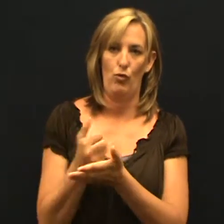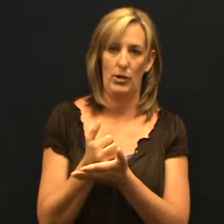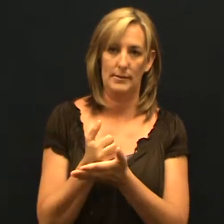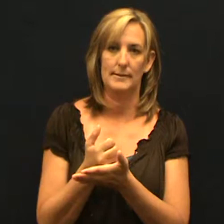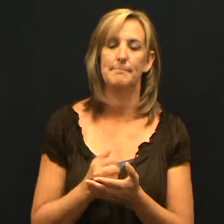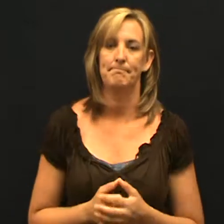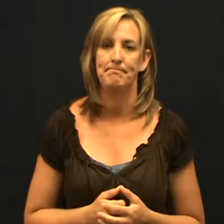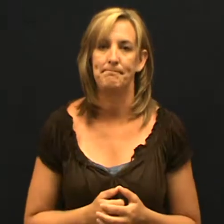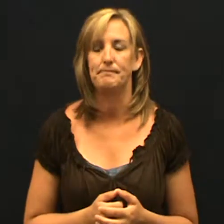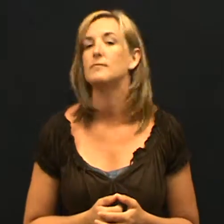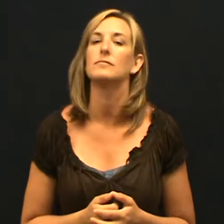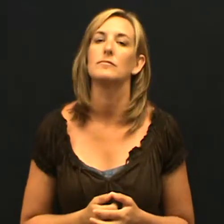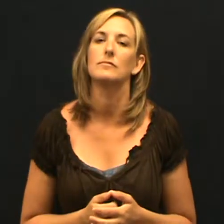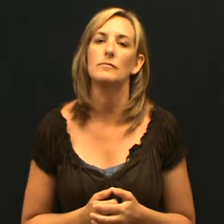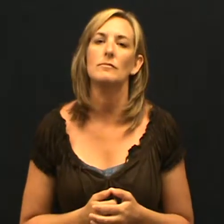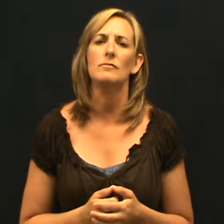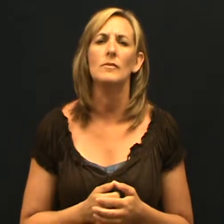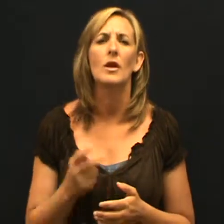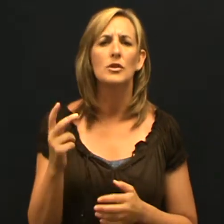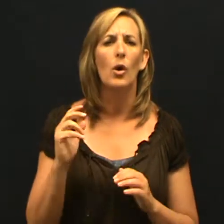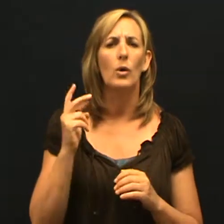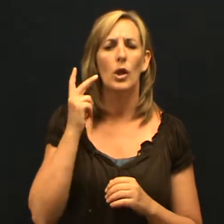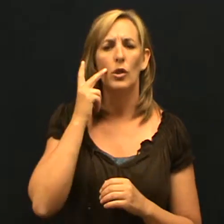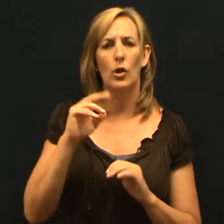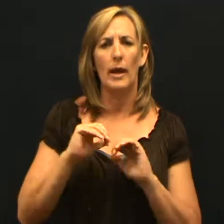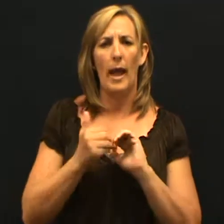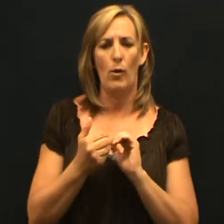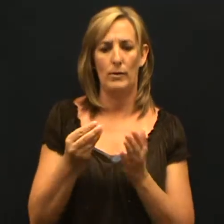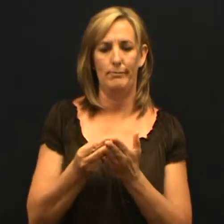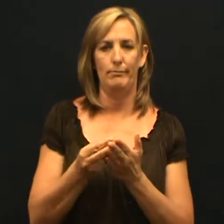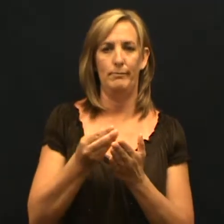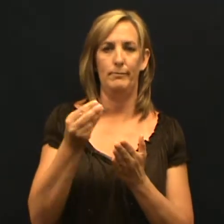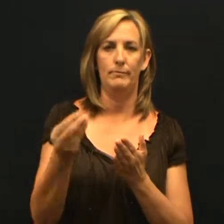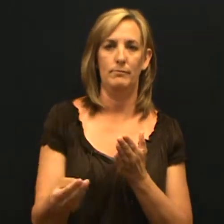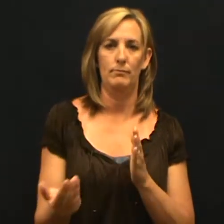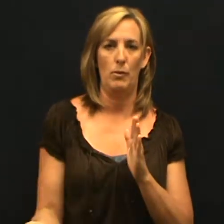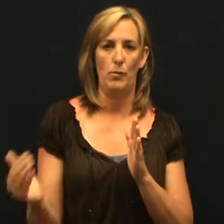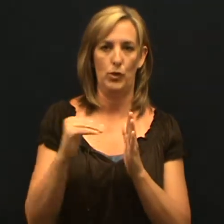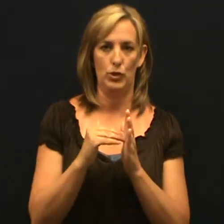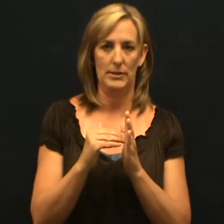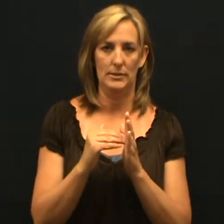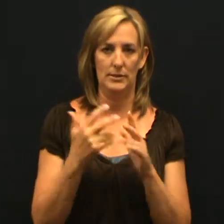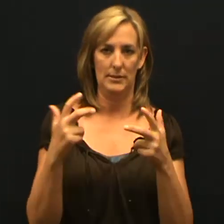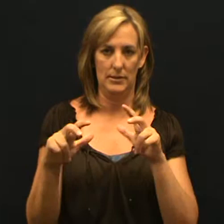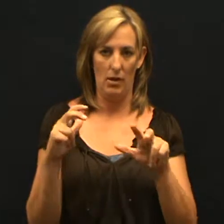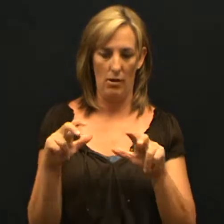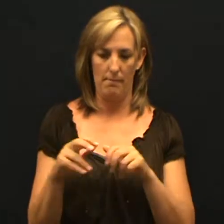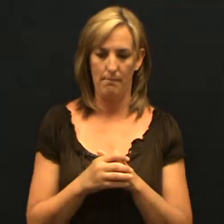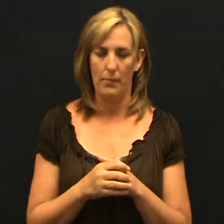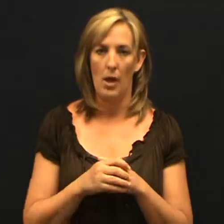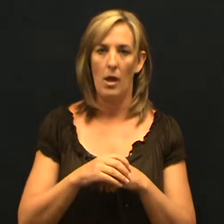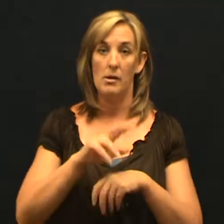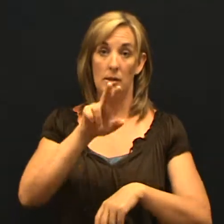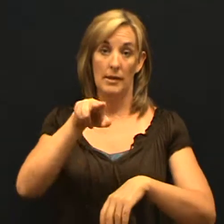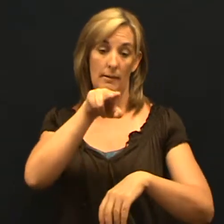So we'll take a look at repurchase of stock, for example. So now National Beverage Company is going to buy some of its own